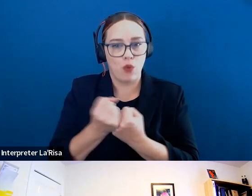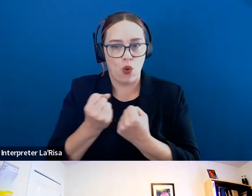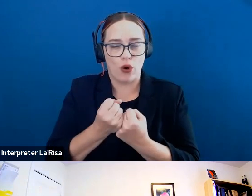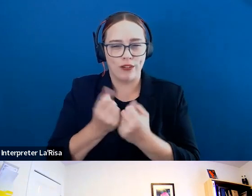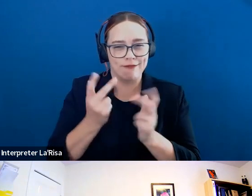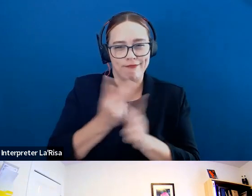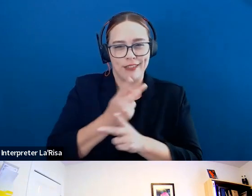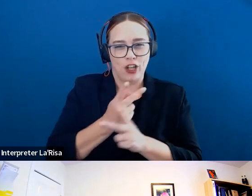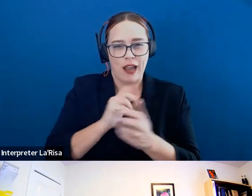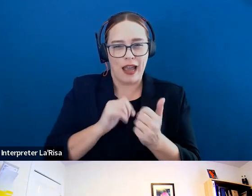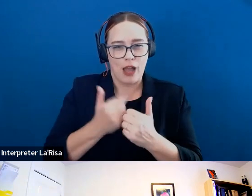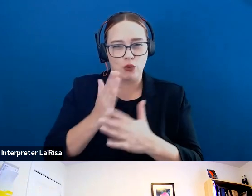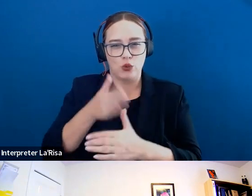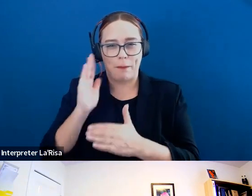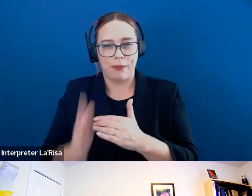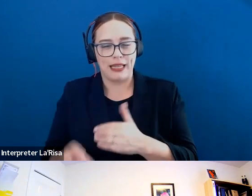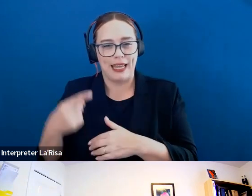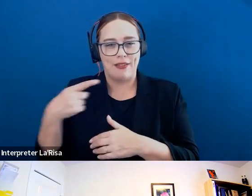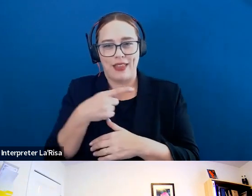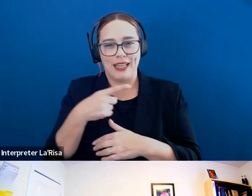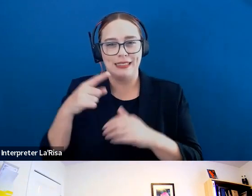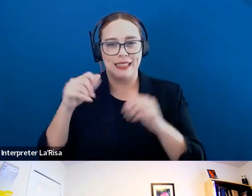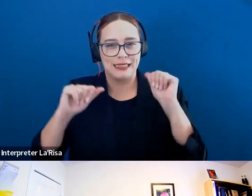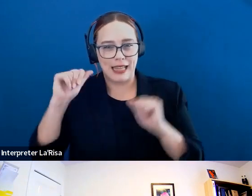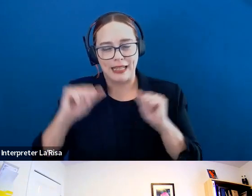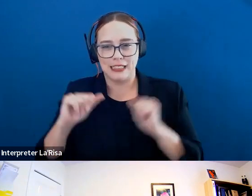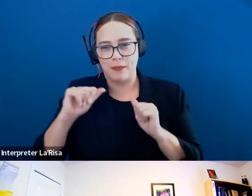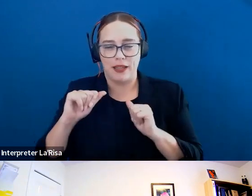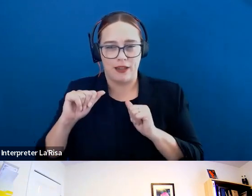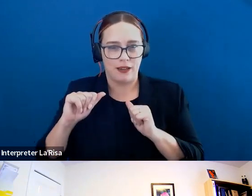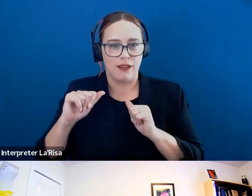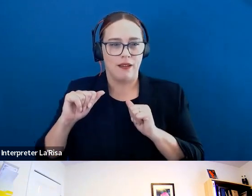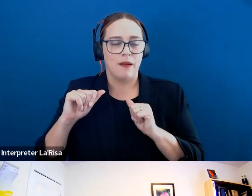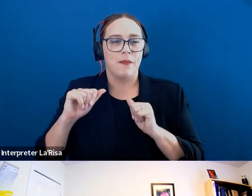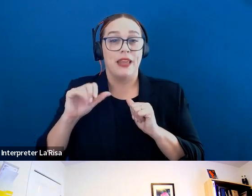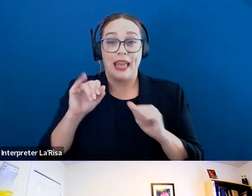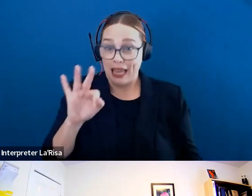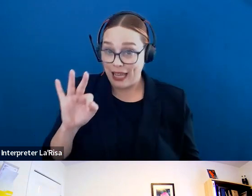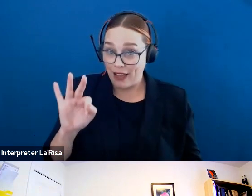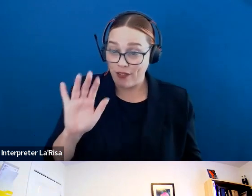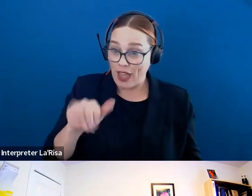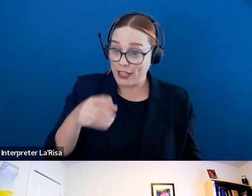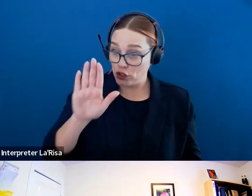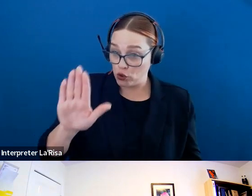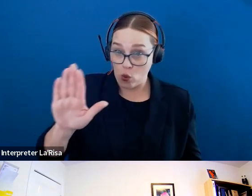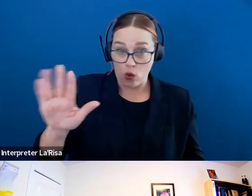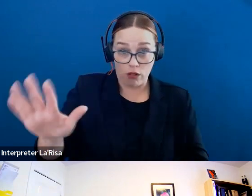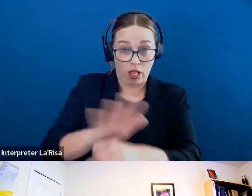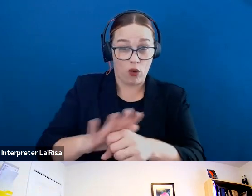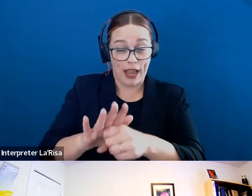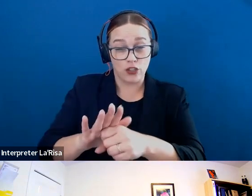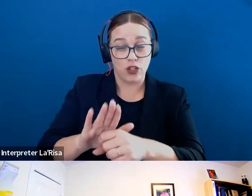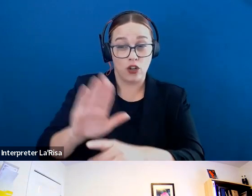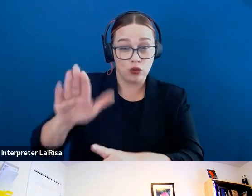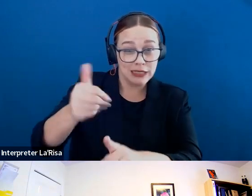complete this assessment holistically. If that is you, if maybe you're thinking my board or myself or